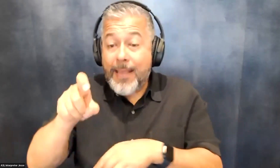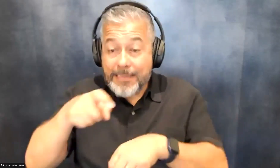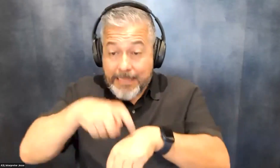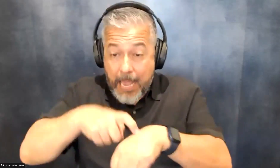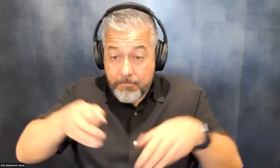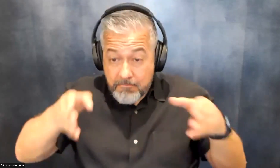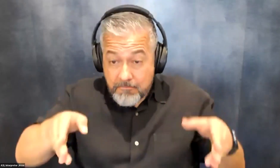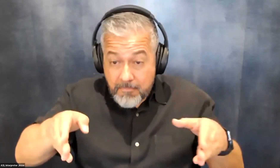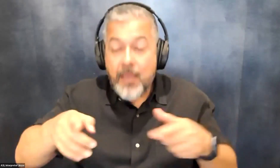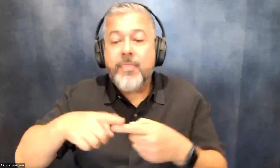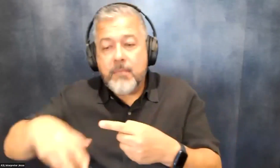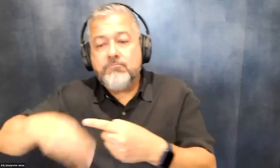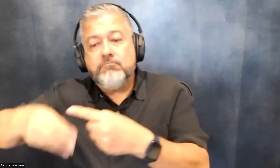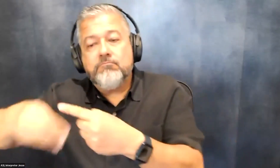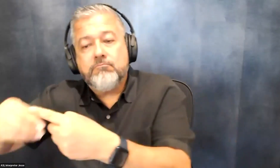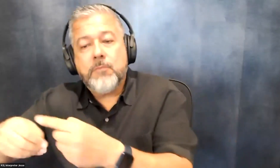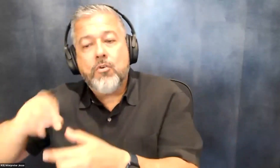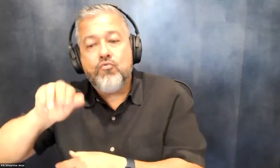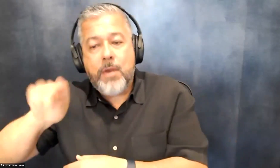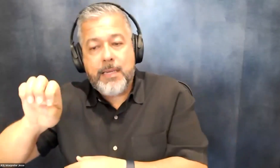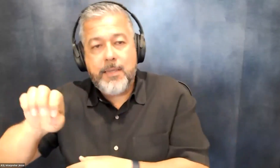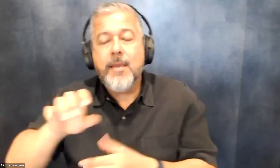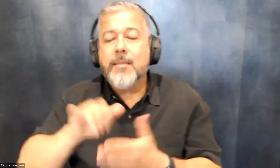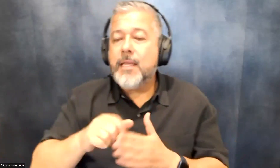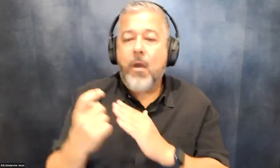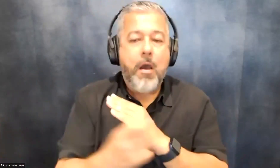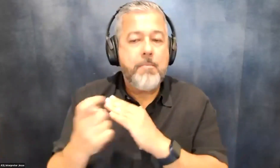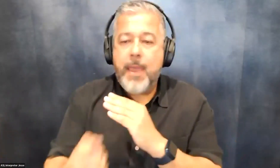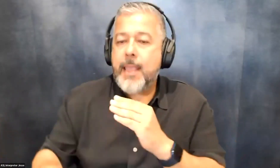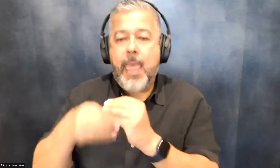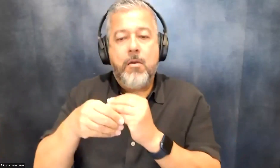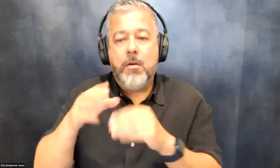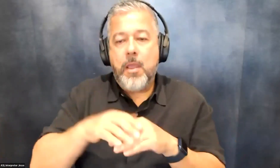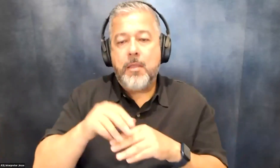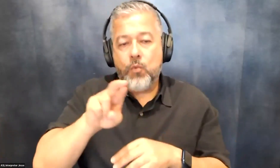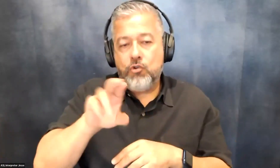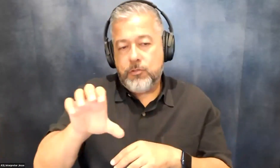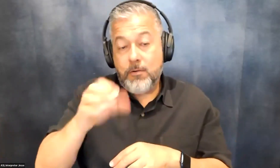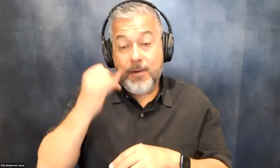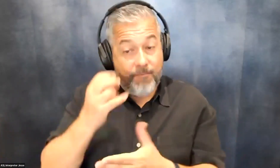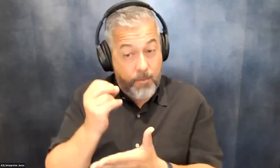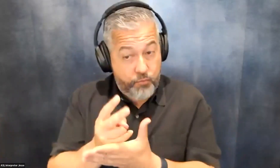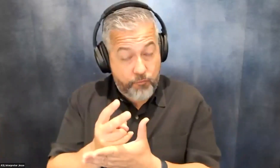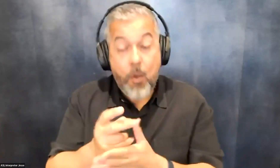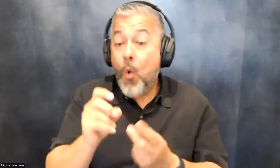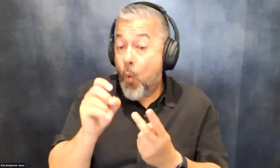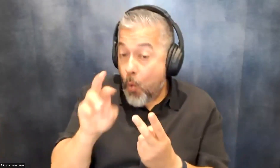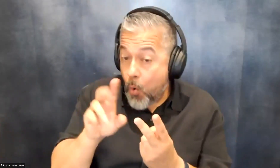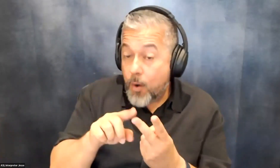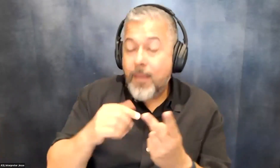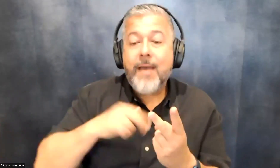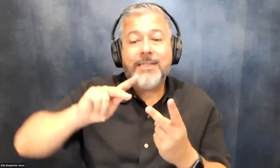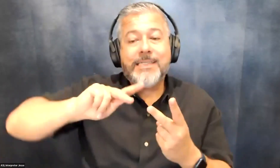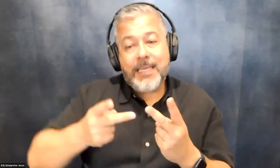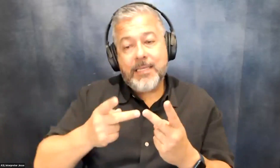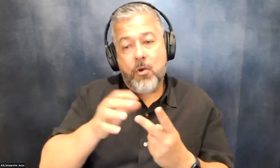time that you have to run. And that should just be an automatic add-on if the regional center approves the trip. Or you need to have a secondary option like a vehicle